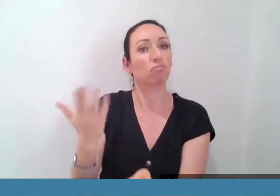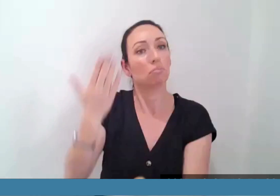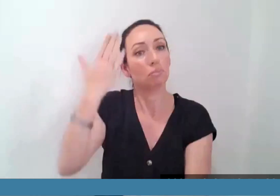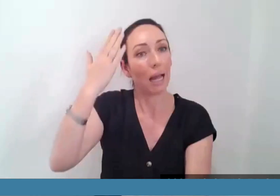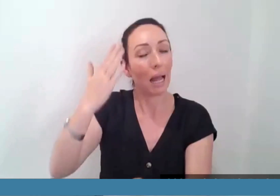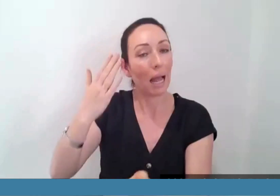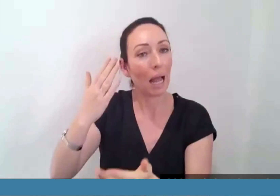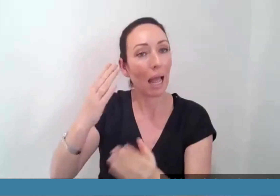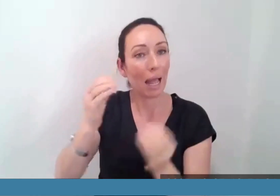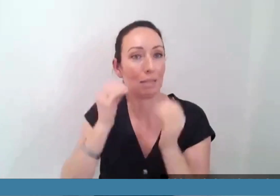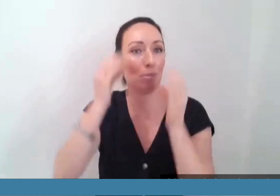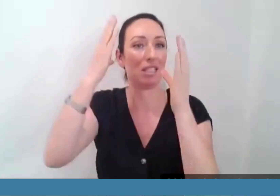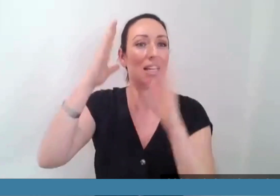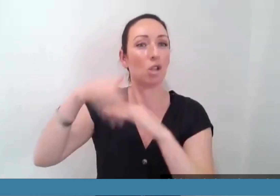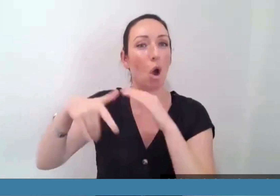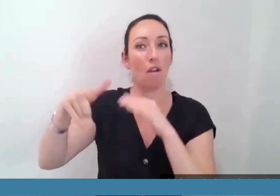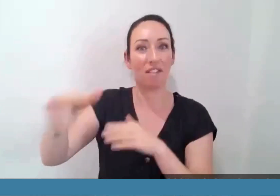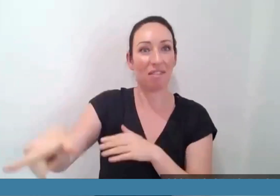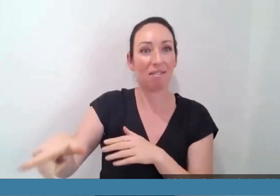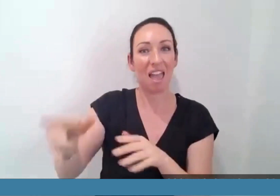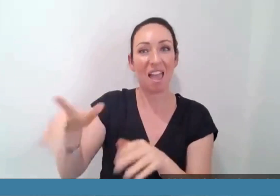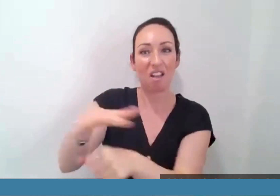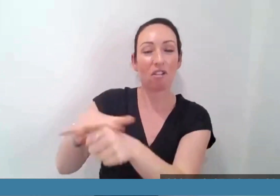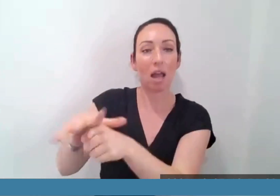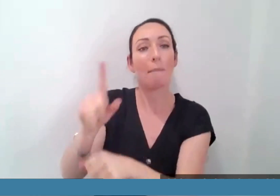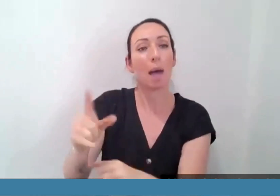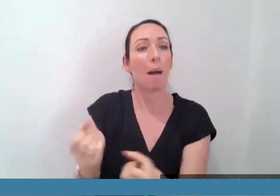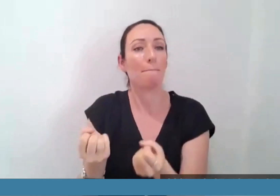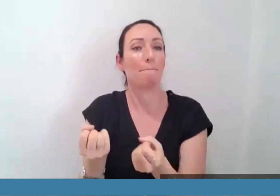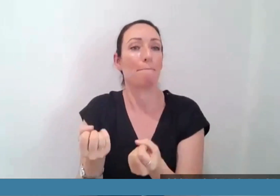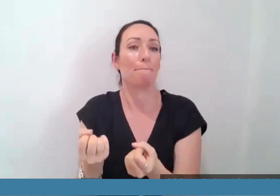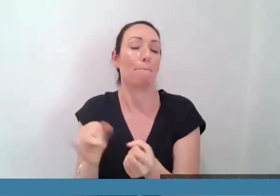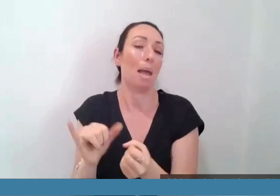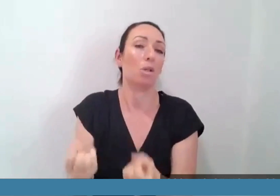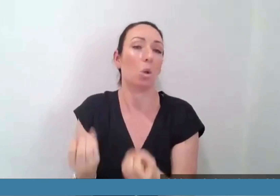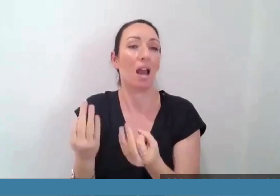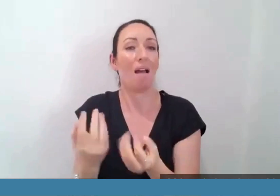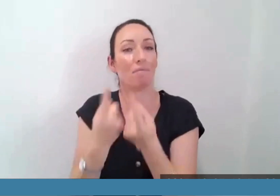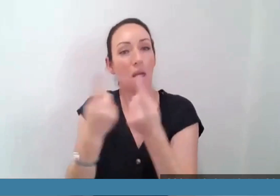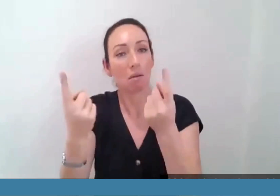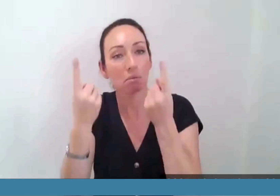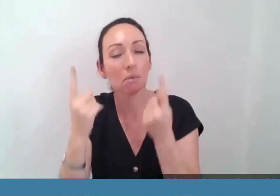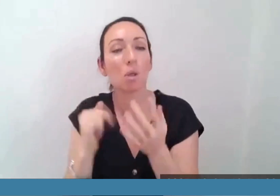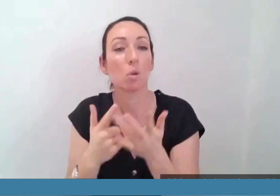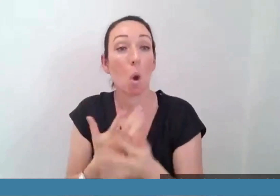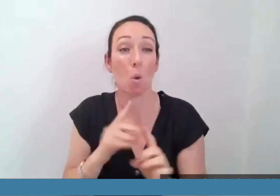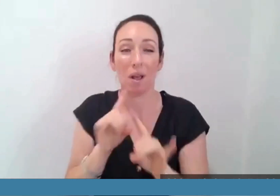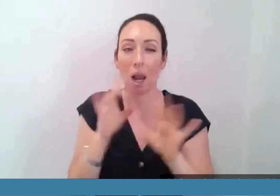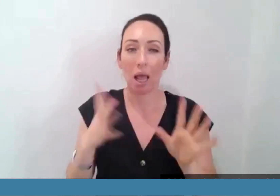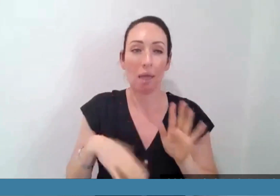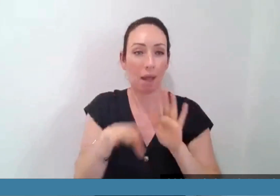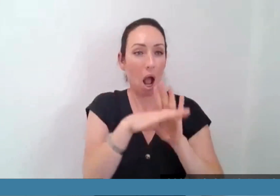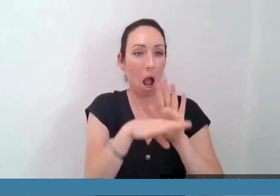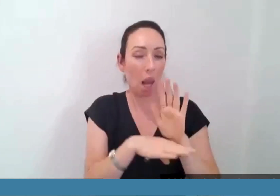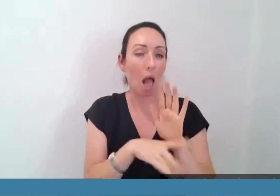involved in the commissioned research. And so we have made it very clear in the guidelines that we